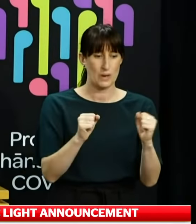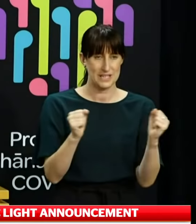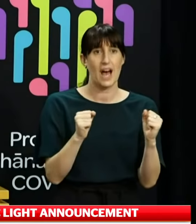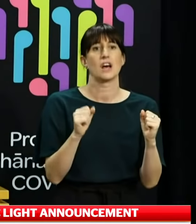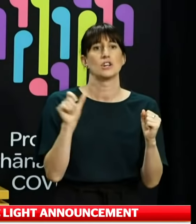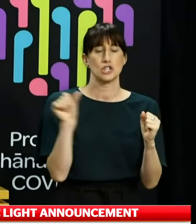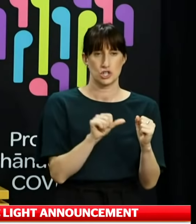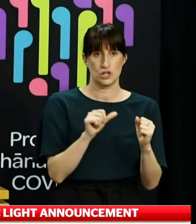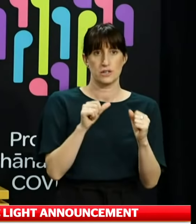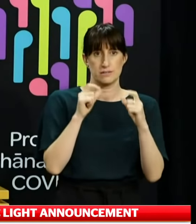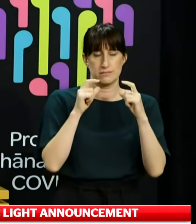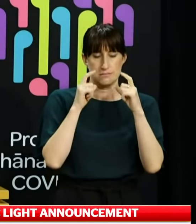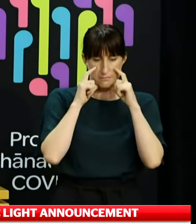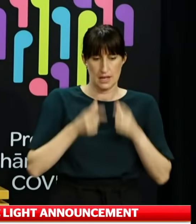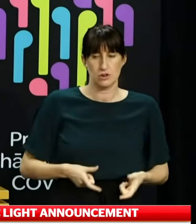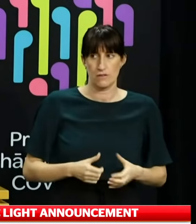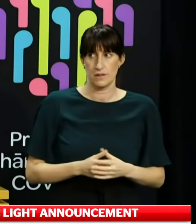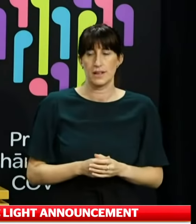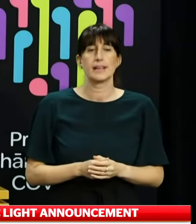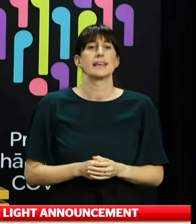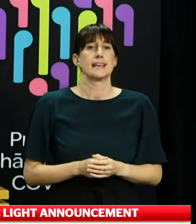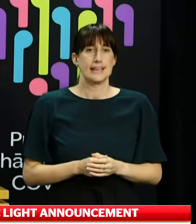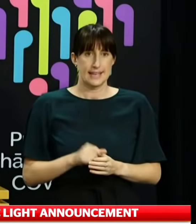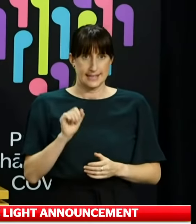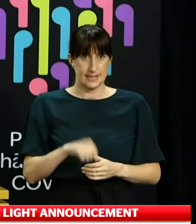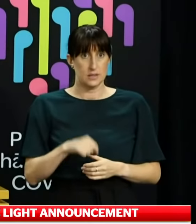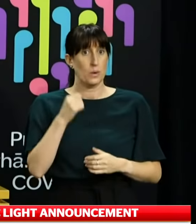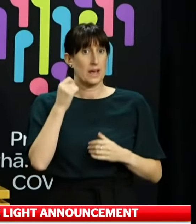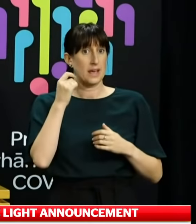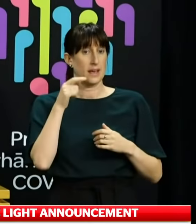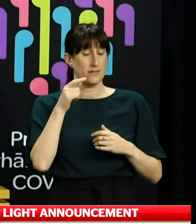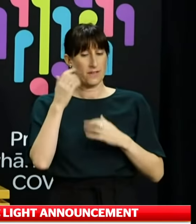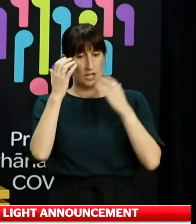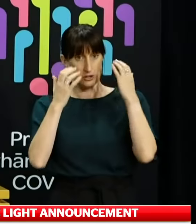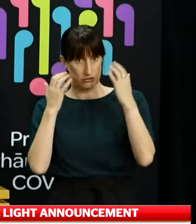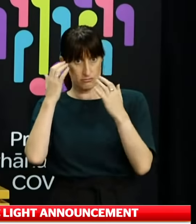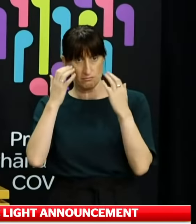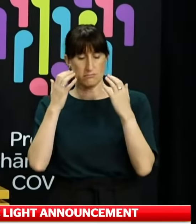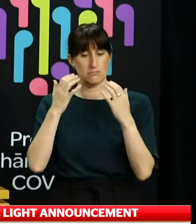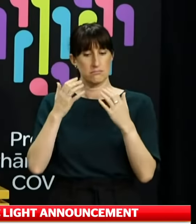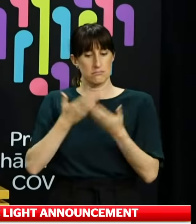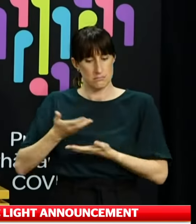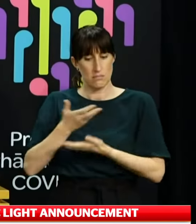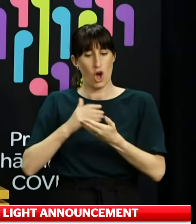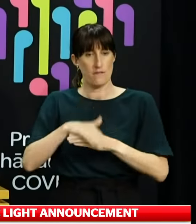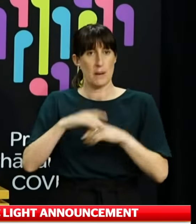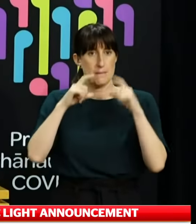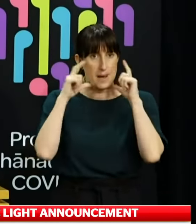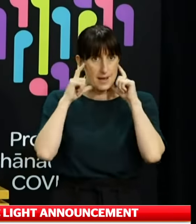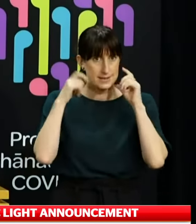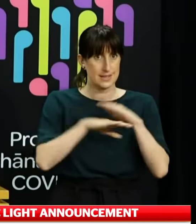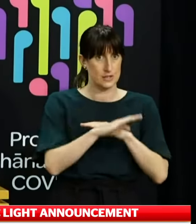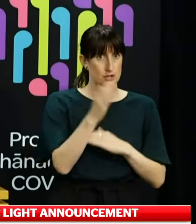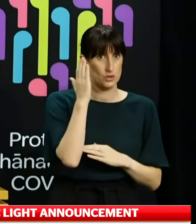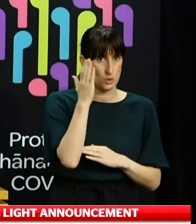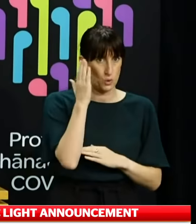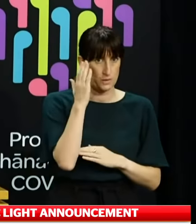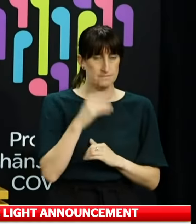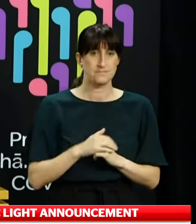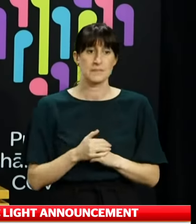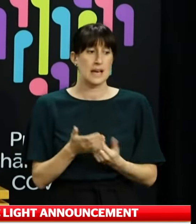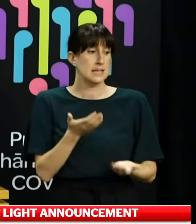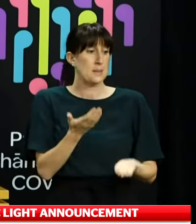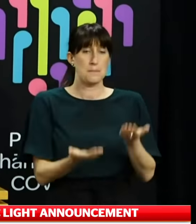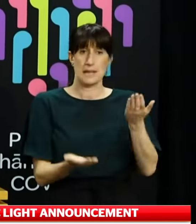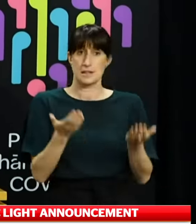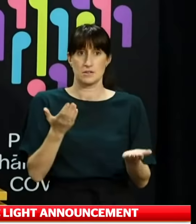did. We absolutely considered the requirements around masks use in schools. And ultimately, looking at a school-by-school basis, in